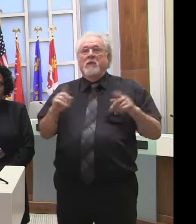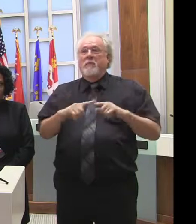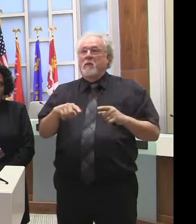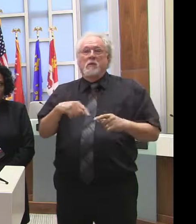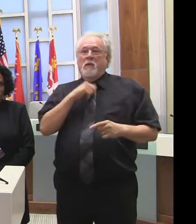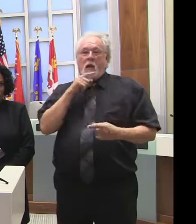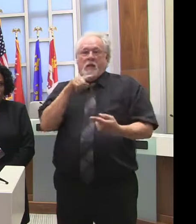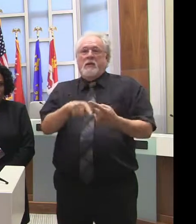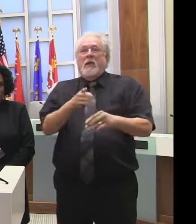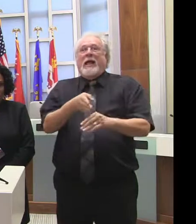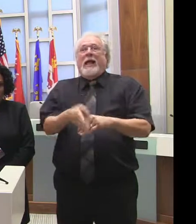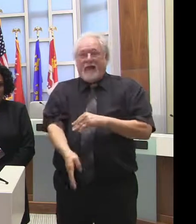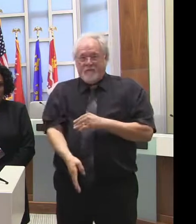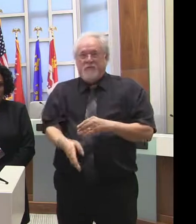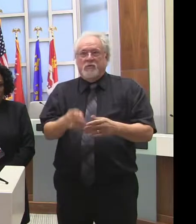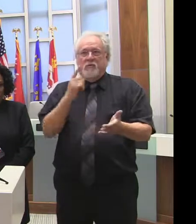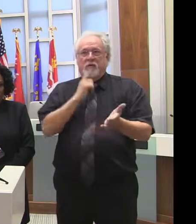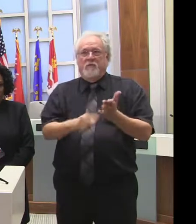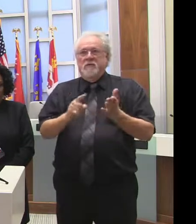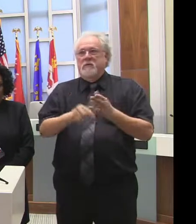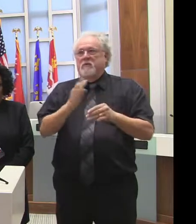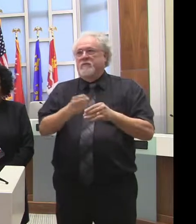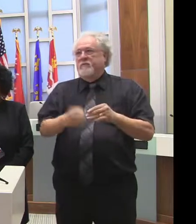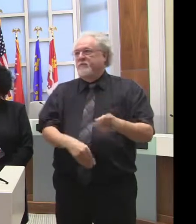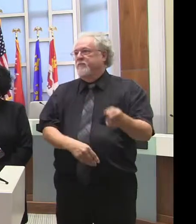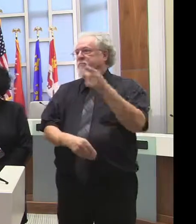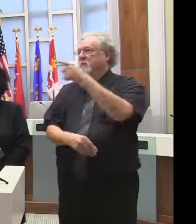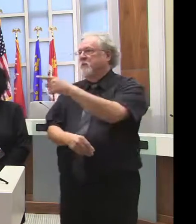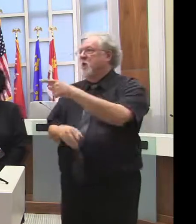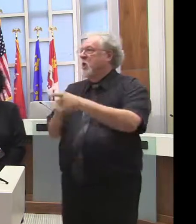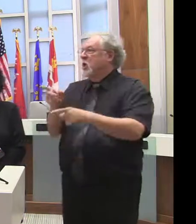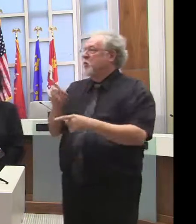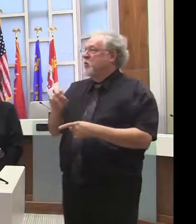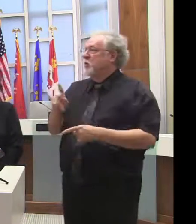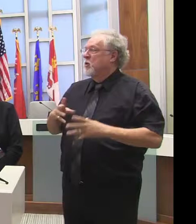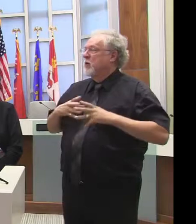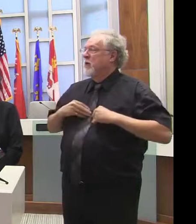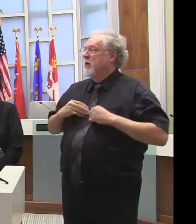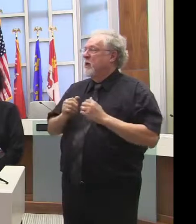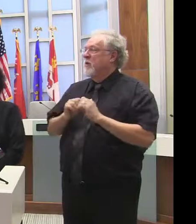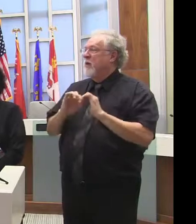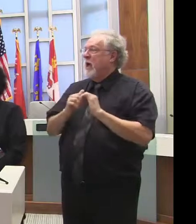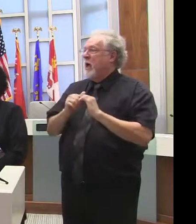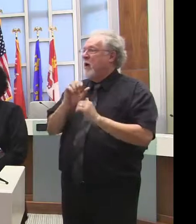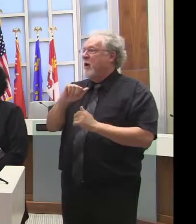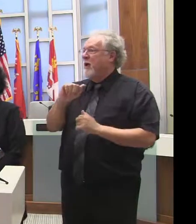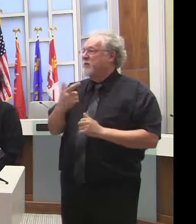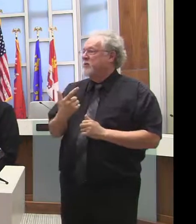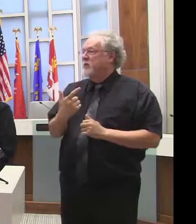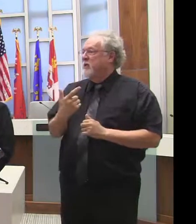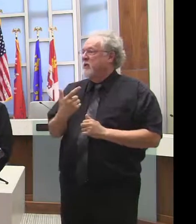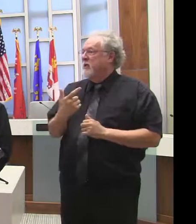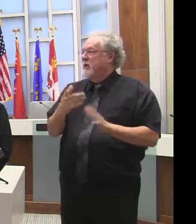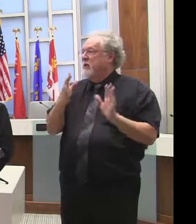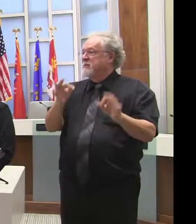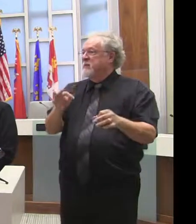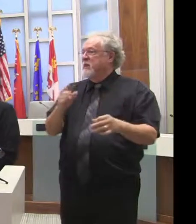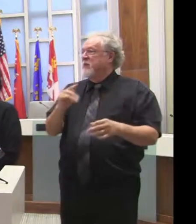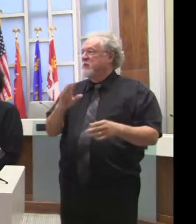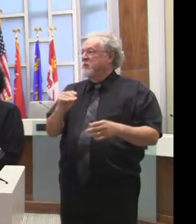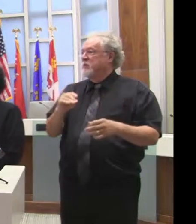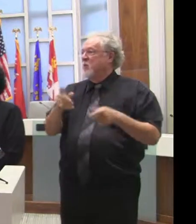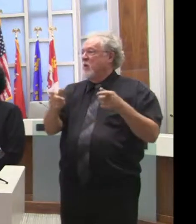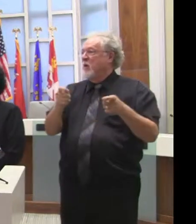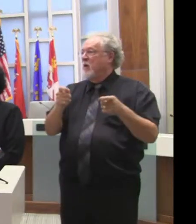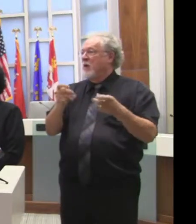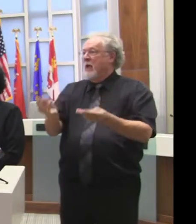not until after the investigations. Are you okay with the way that the Attorney General has decided to